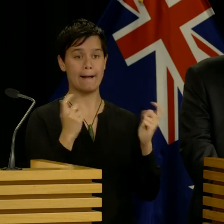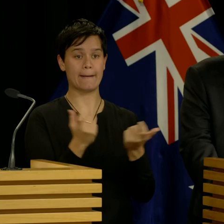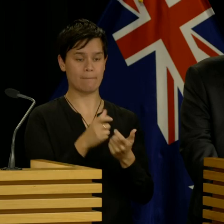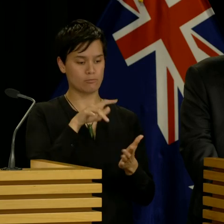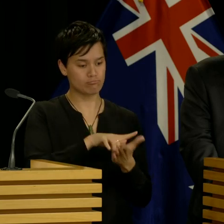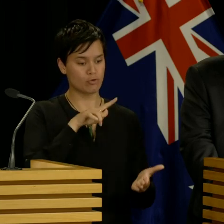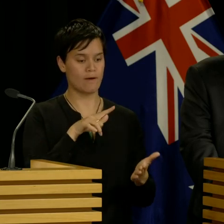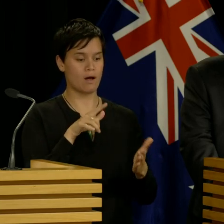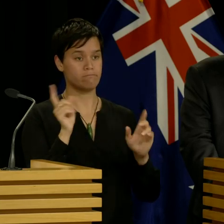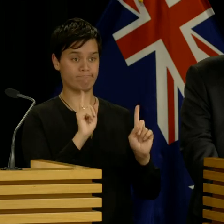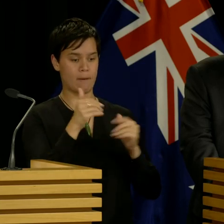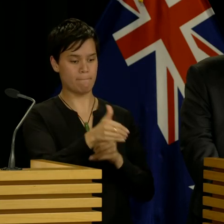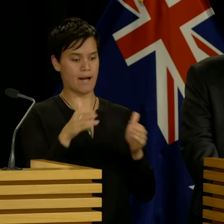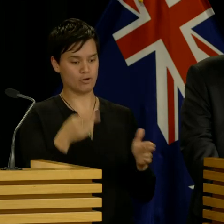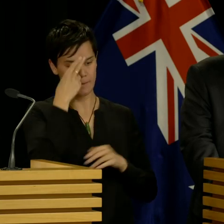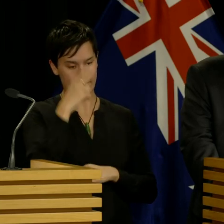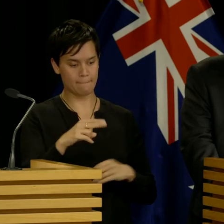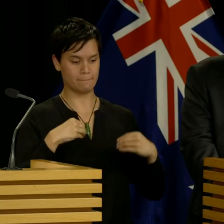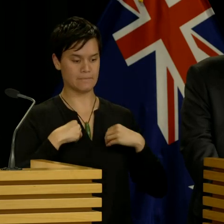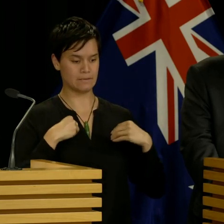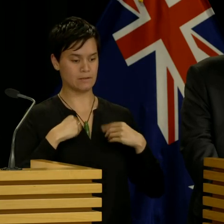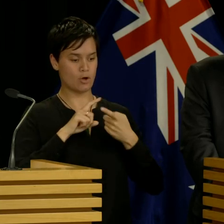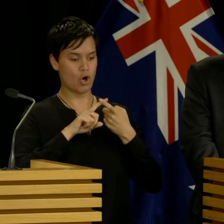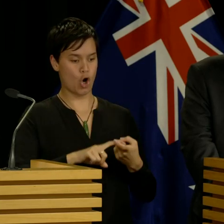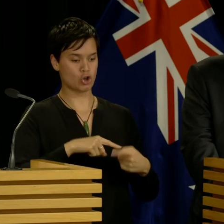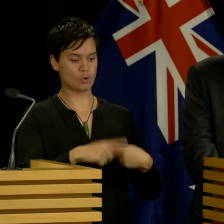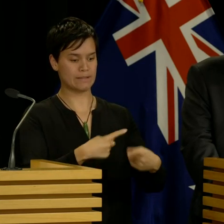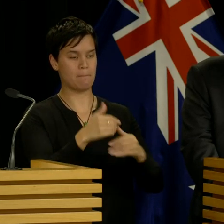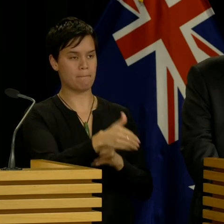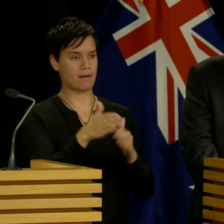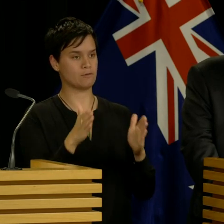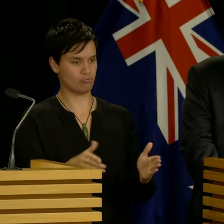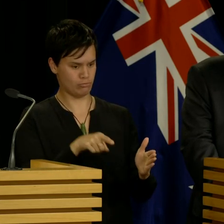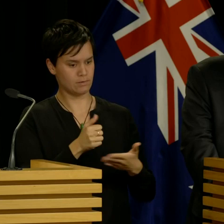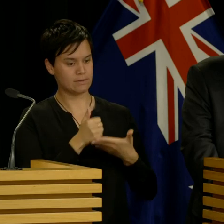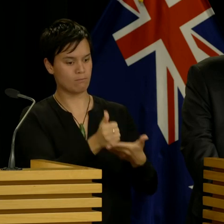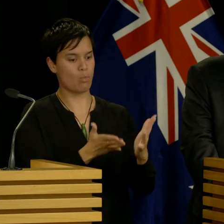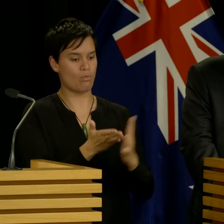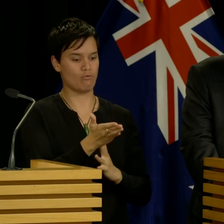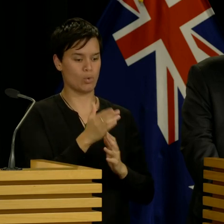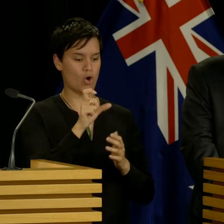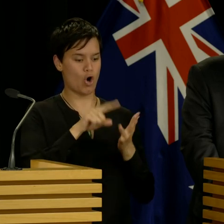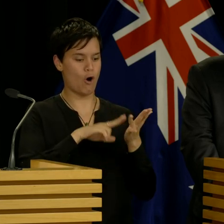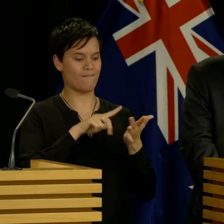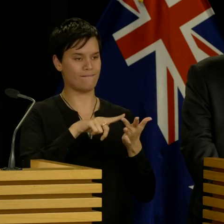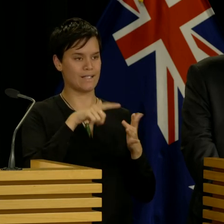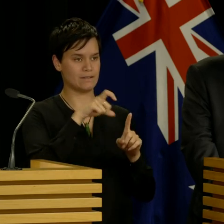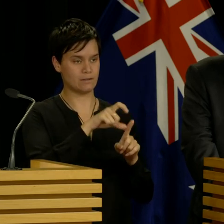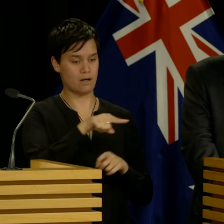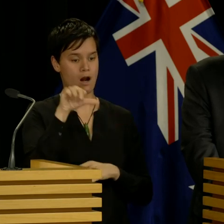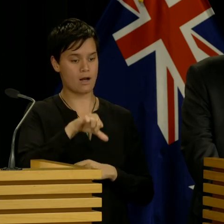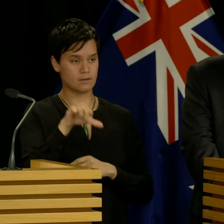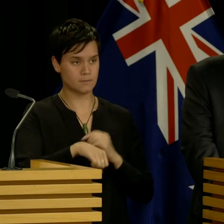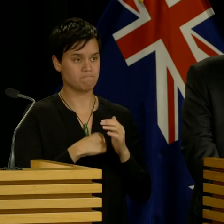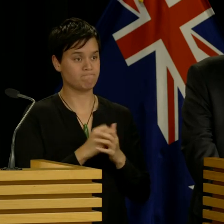business continuity package to help support the economy through the disruption caused by COVID-19. The package includes a